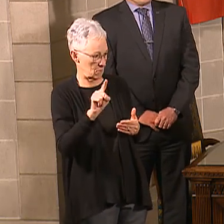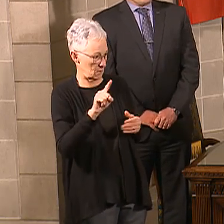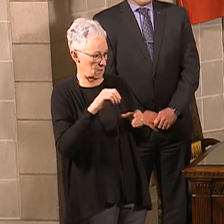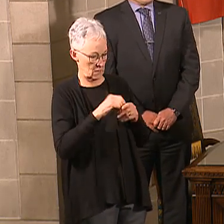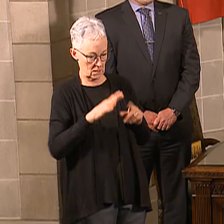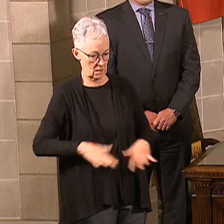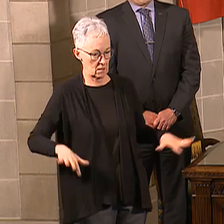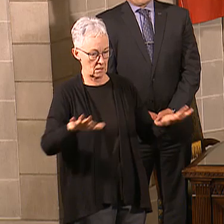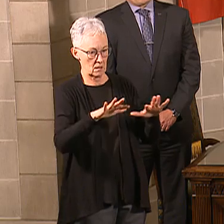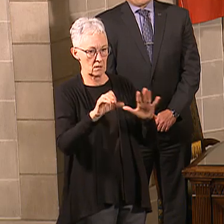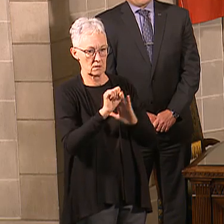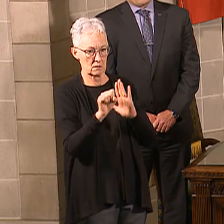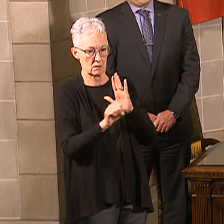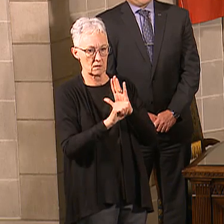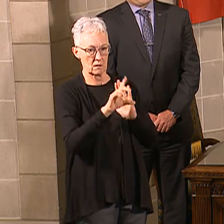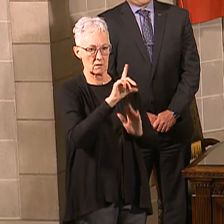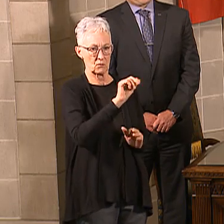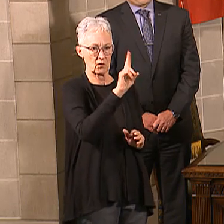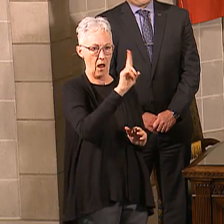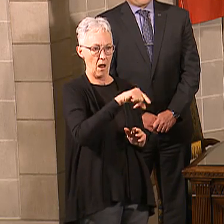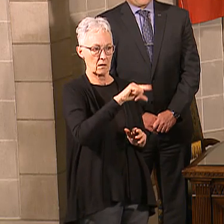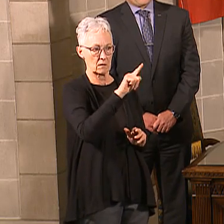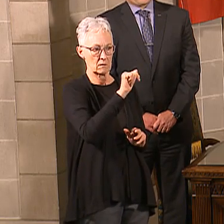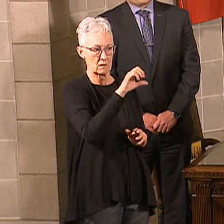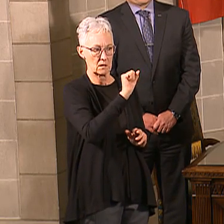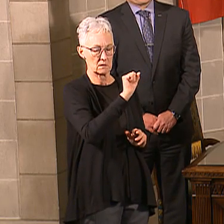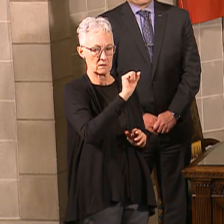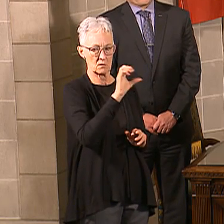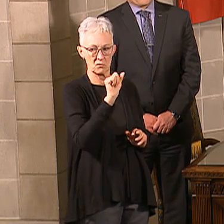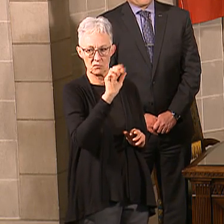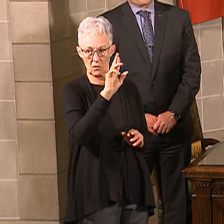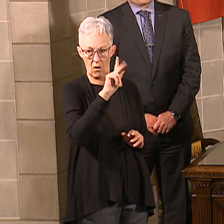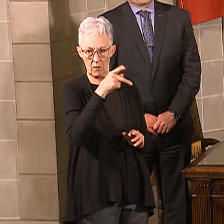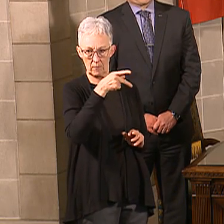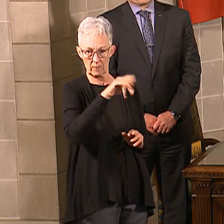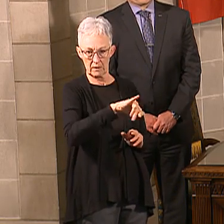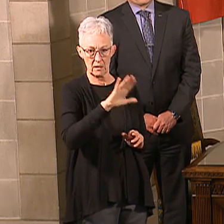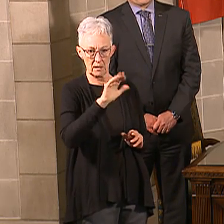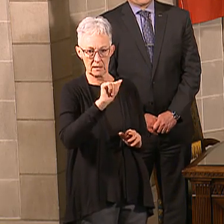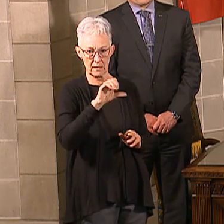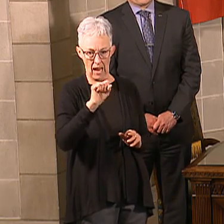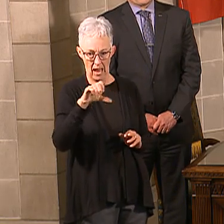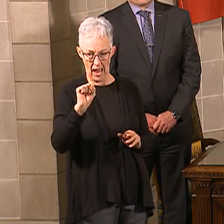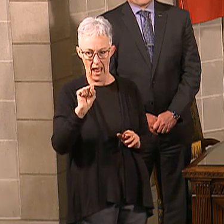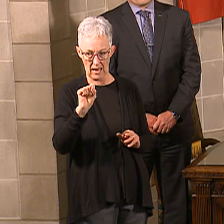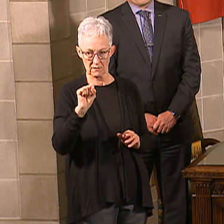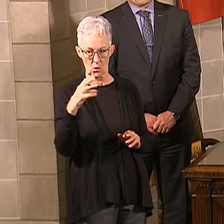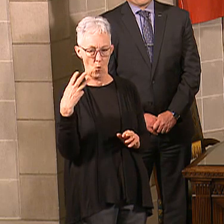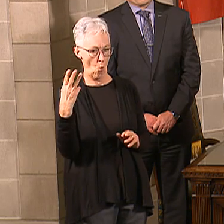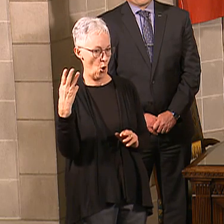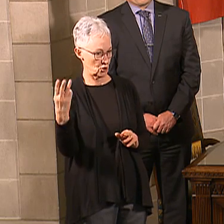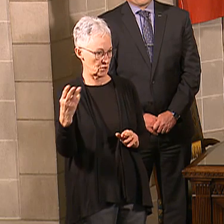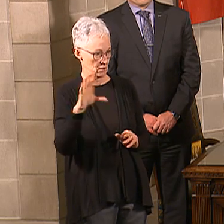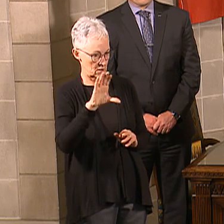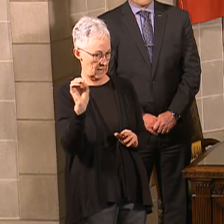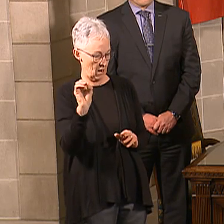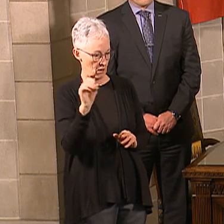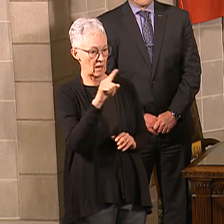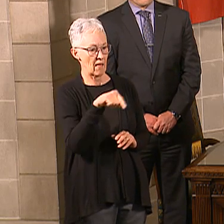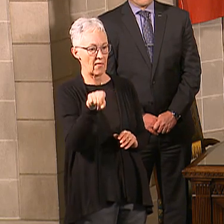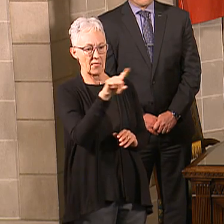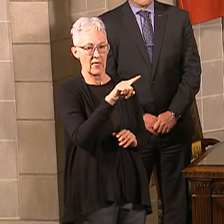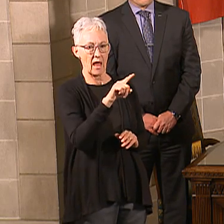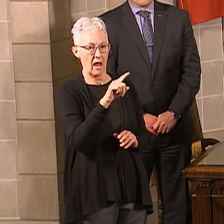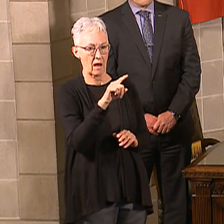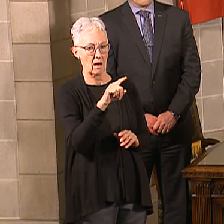Sarpy, Cass, and Washington counties, that directed health measure lasts through April 30th. So that will be through April